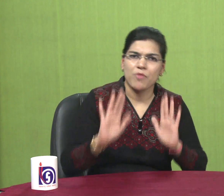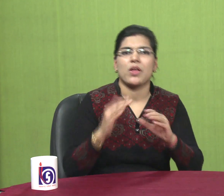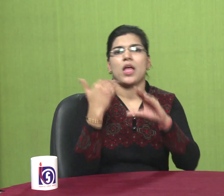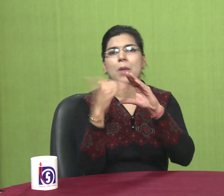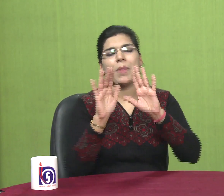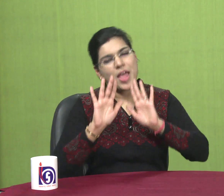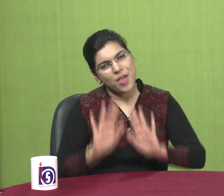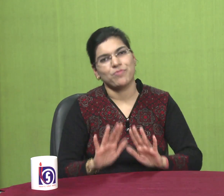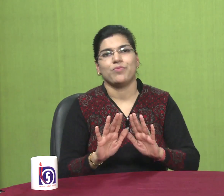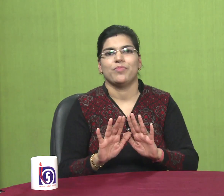AOL.